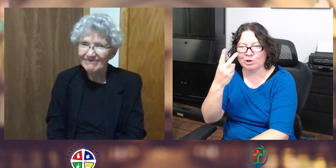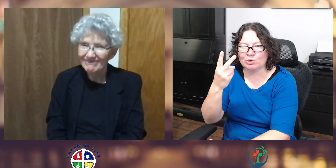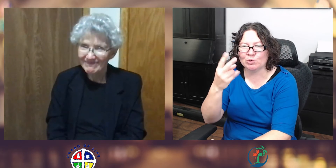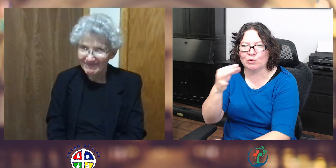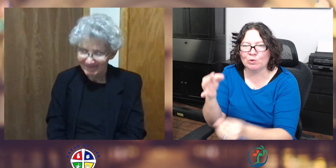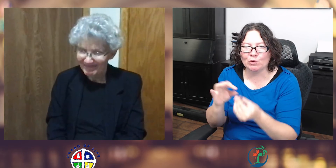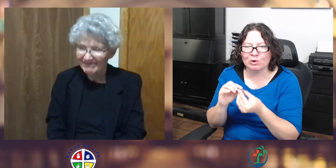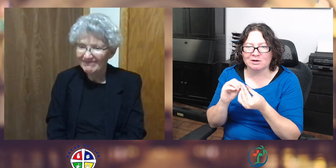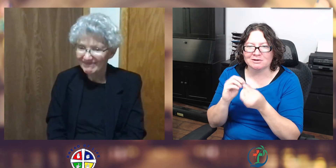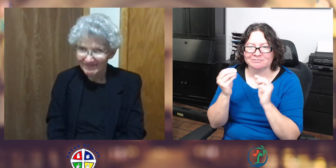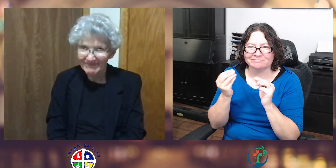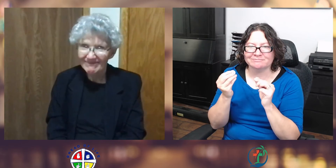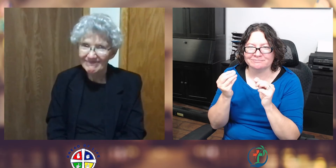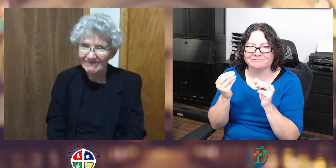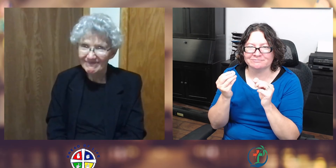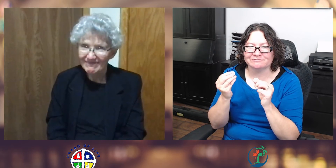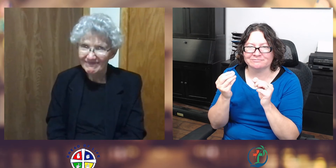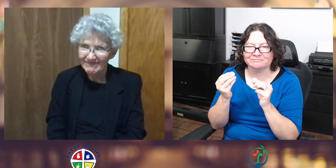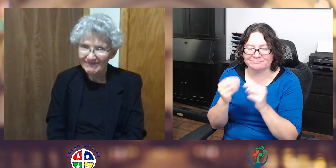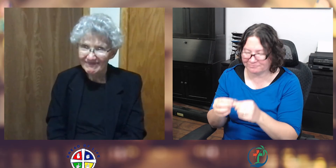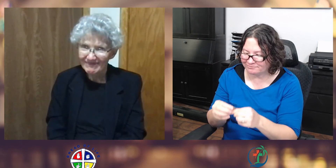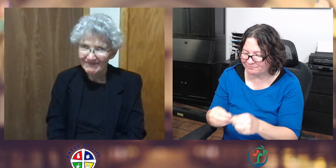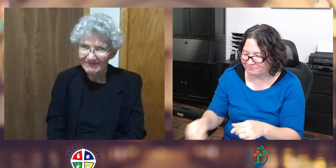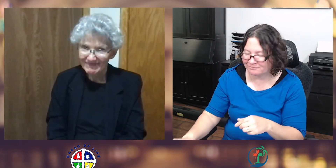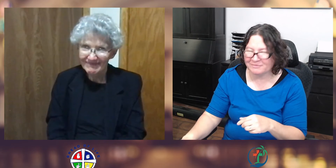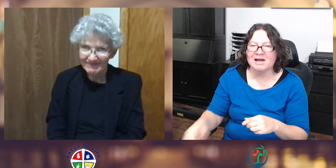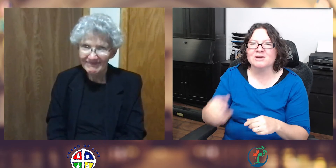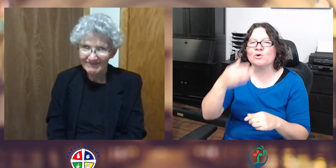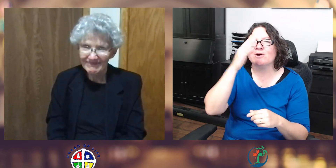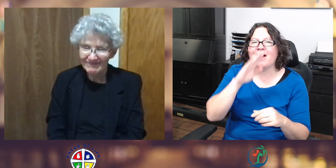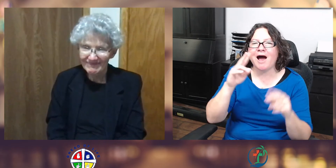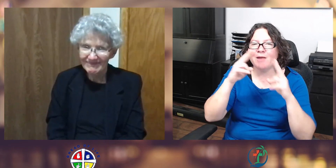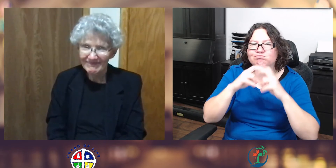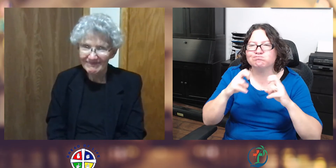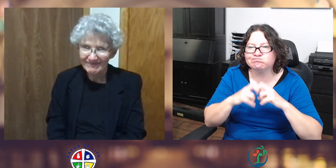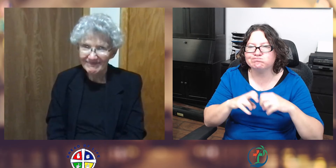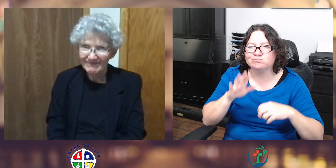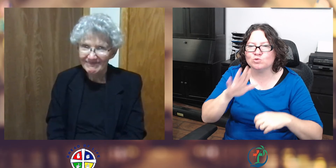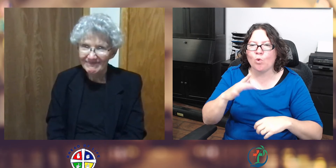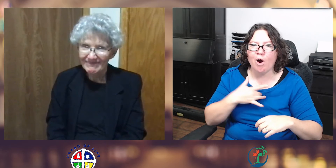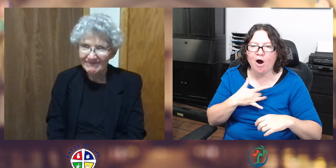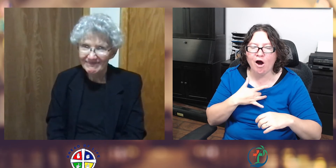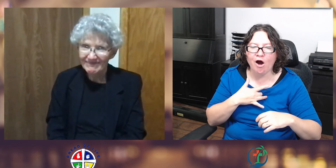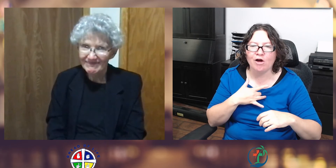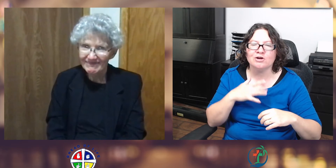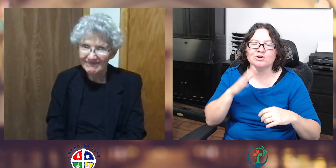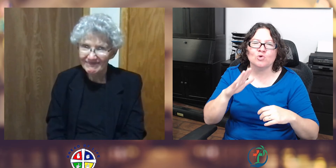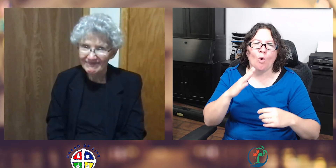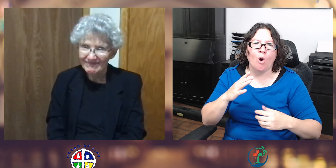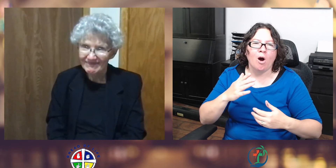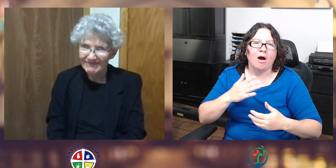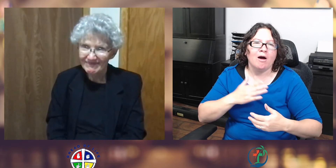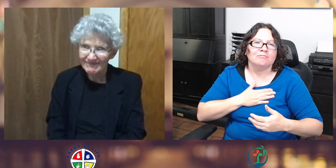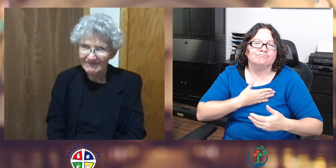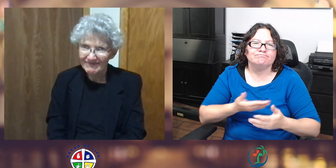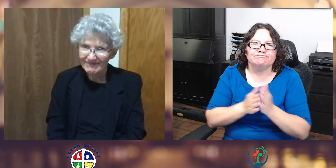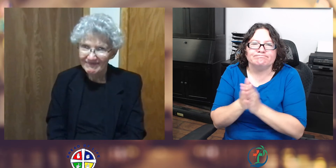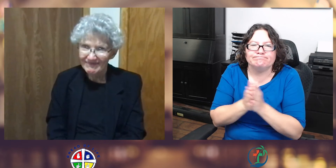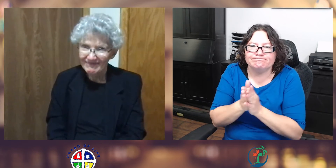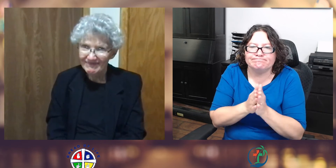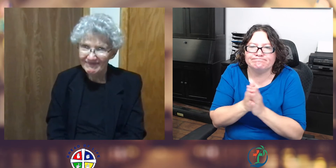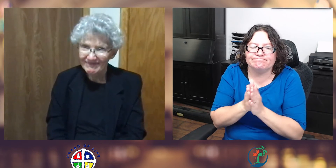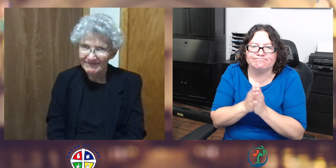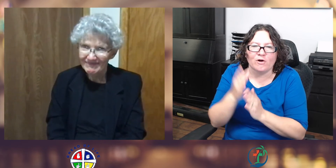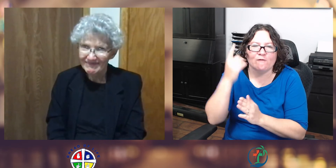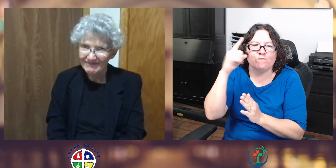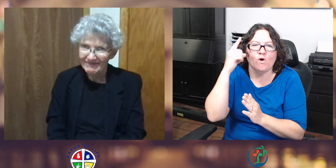Is my brother slowing you down back here? Always. Hey! You watch Simon and me in a foot race? We'll